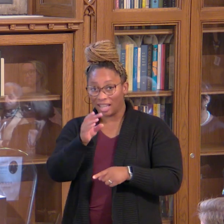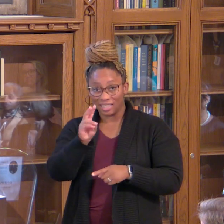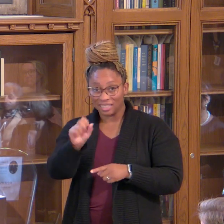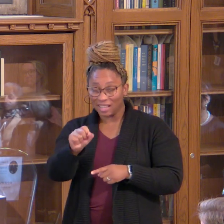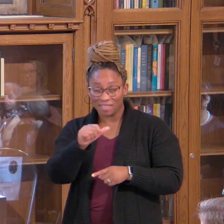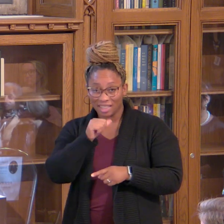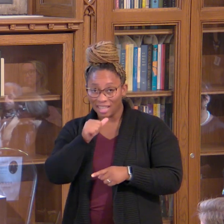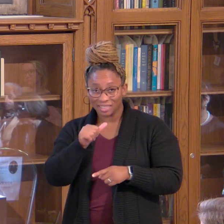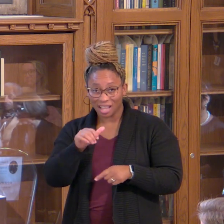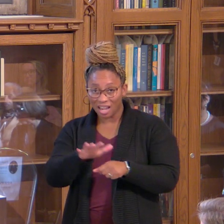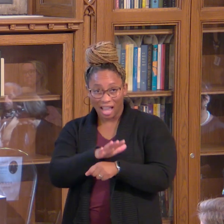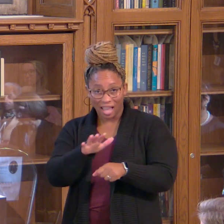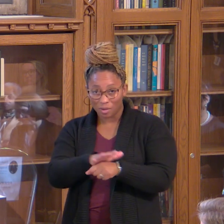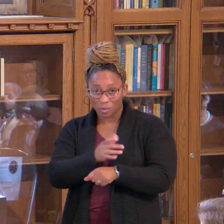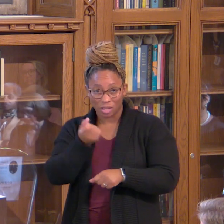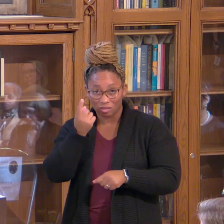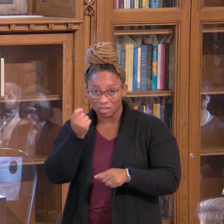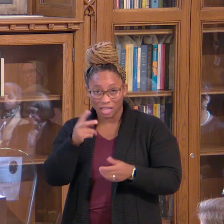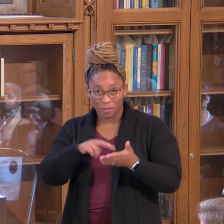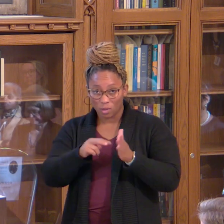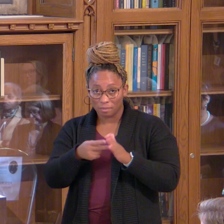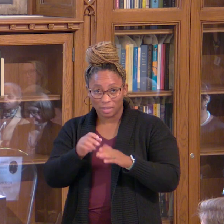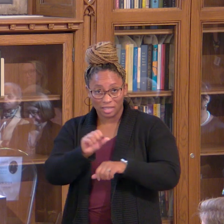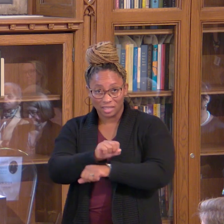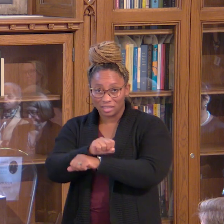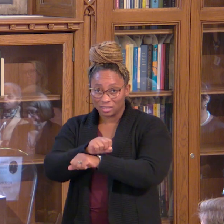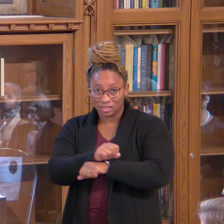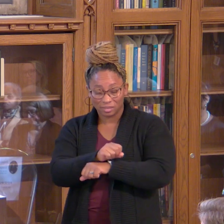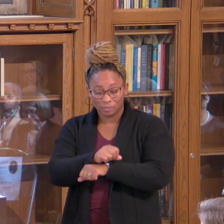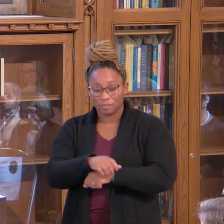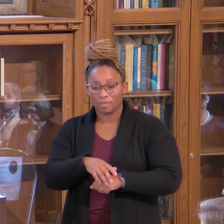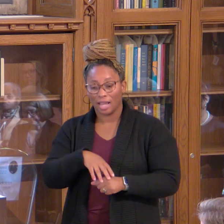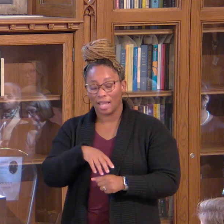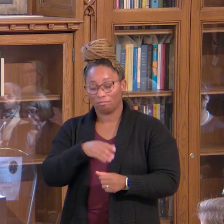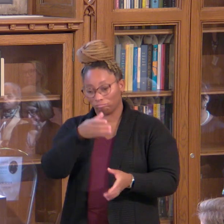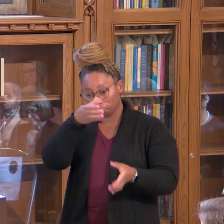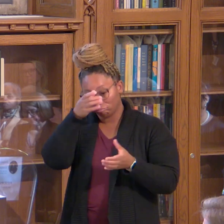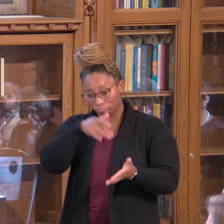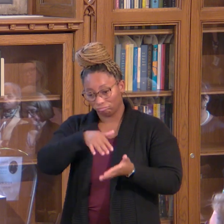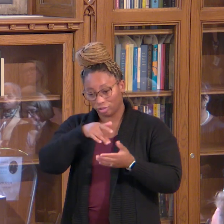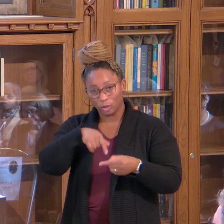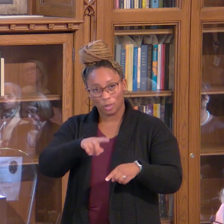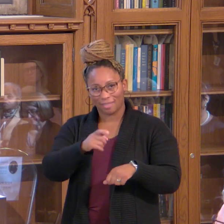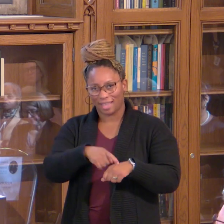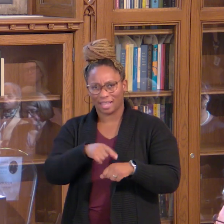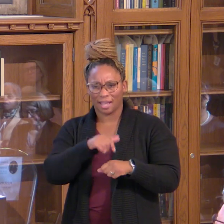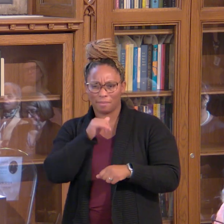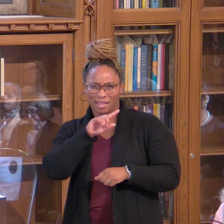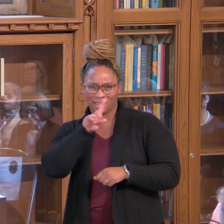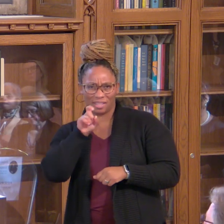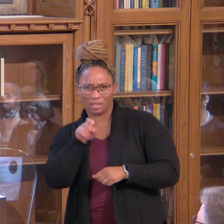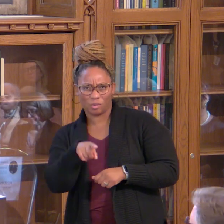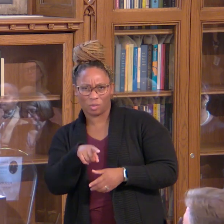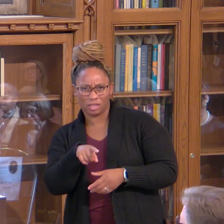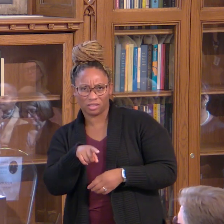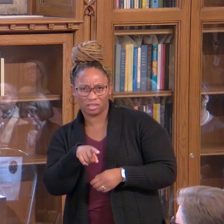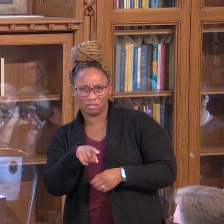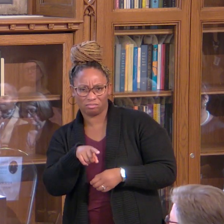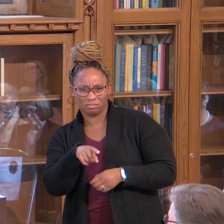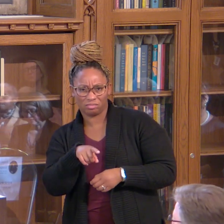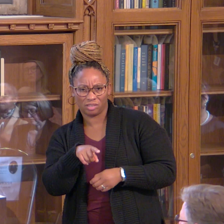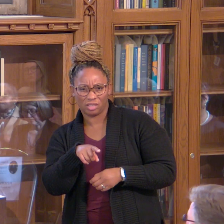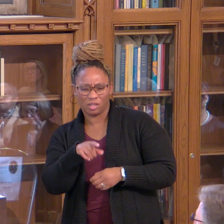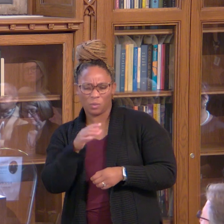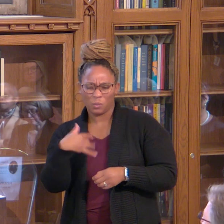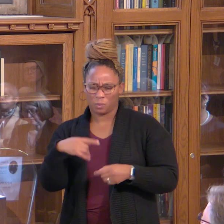adequate understanding of of slavery and the scholars of that period they didn't question they didn't question